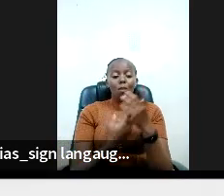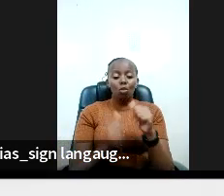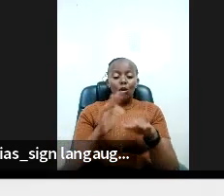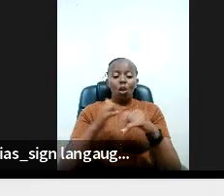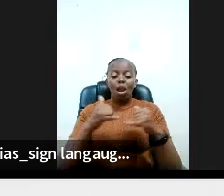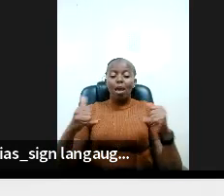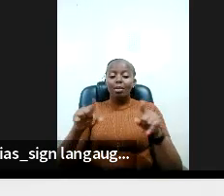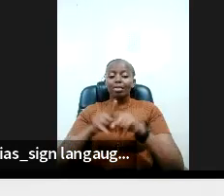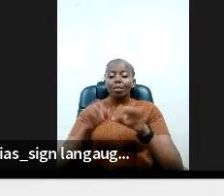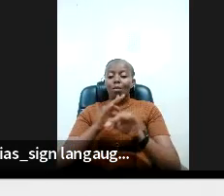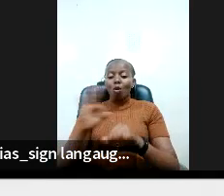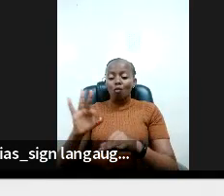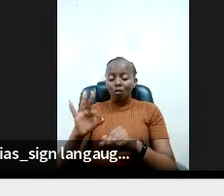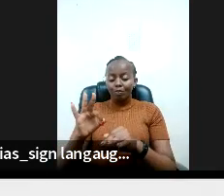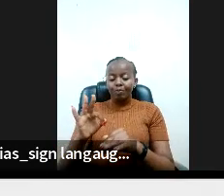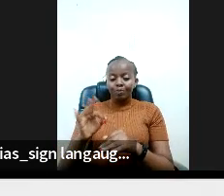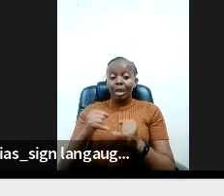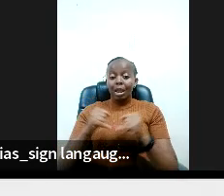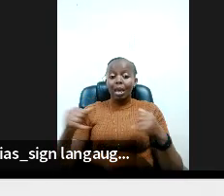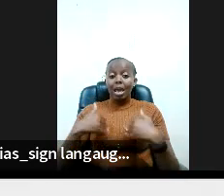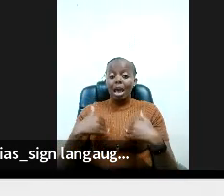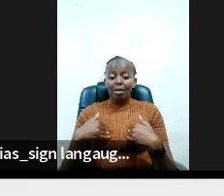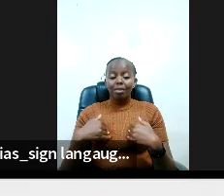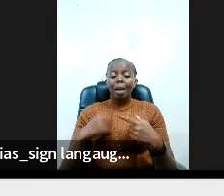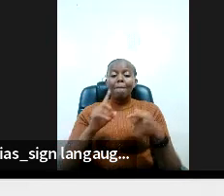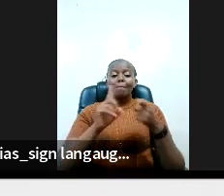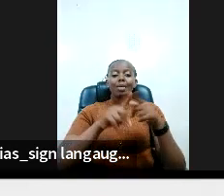offline versions have class and subject feature